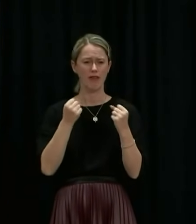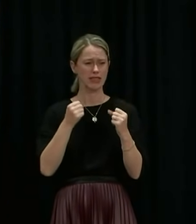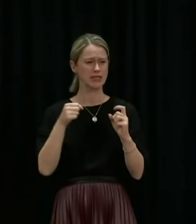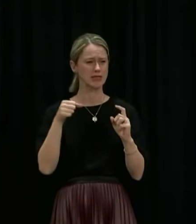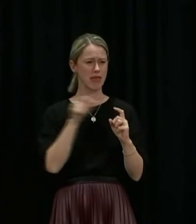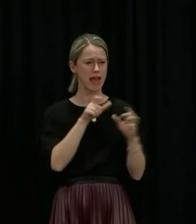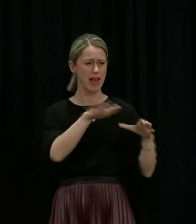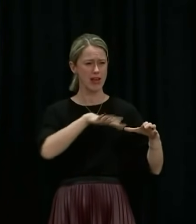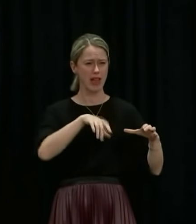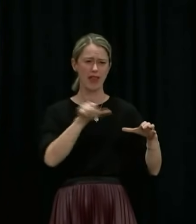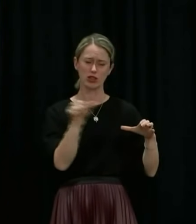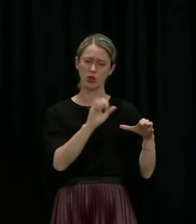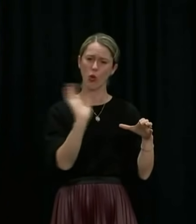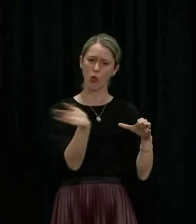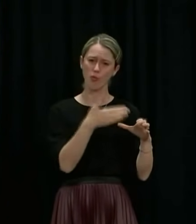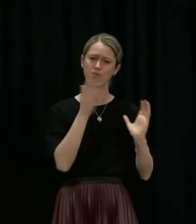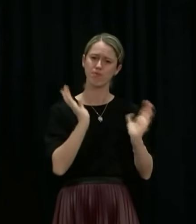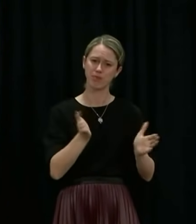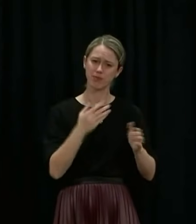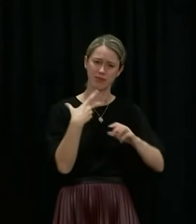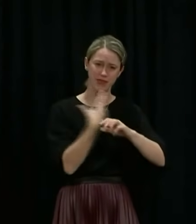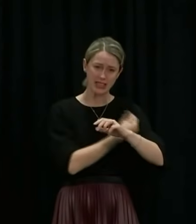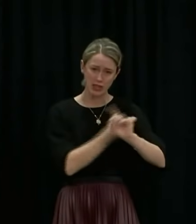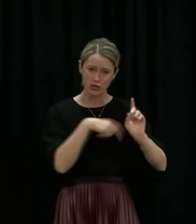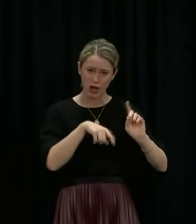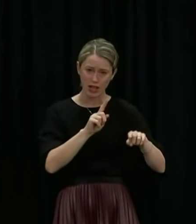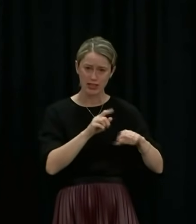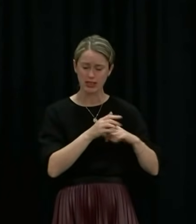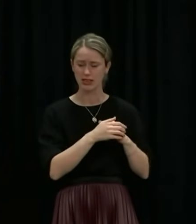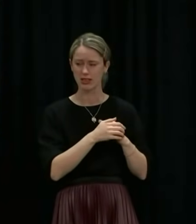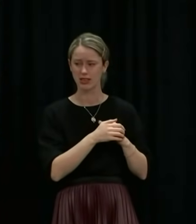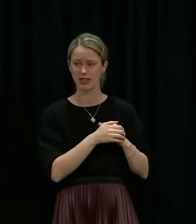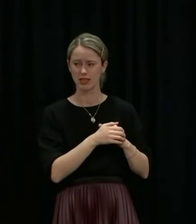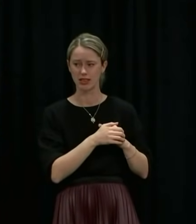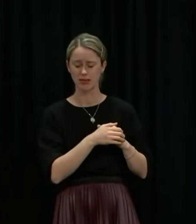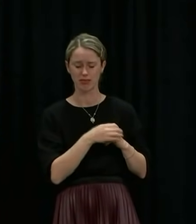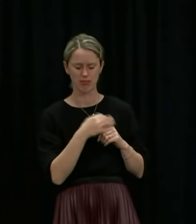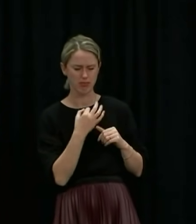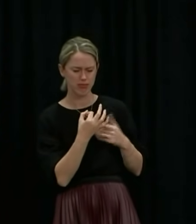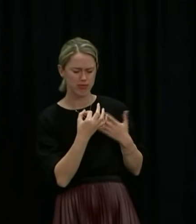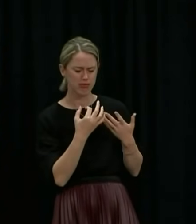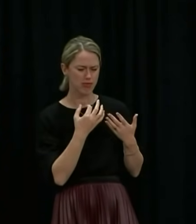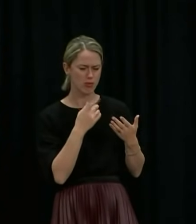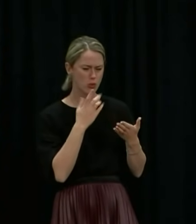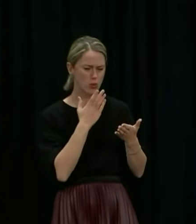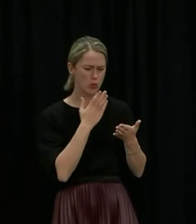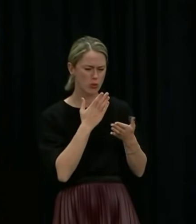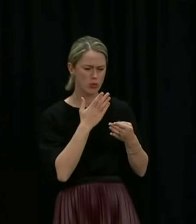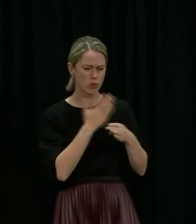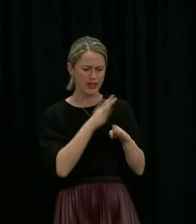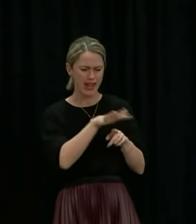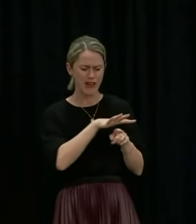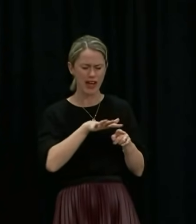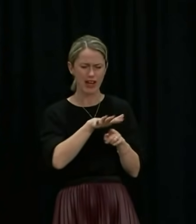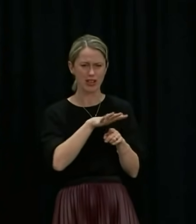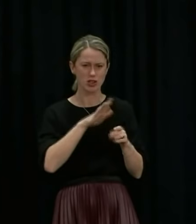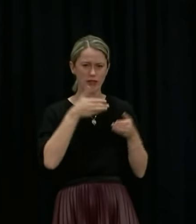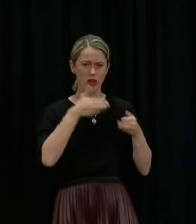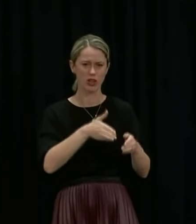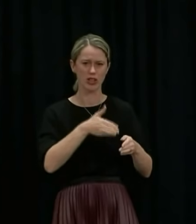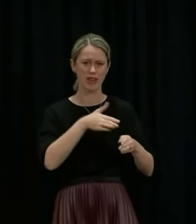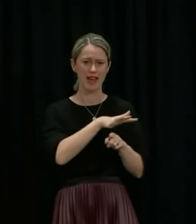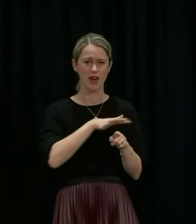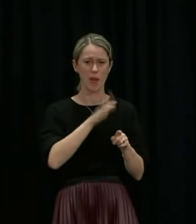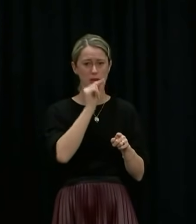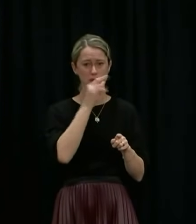on board to get these people vaccinated? And you said that you're doing some work around that. I mean, how much are you prioritising that work and looking at that as